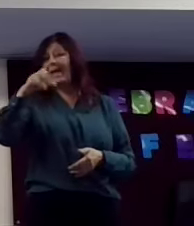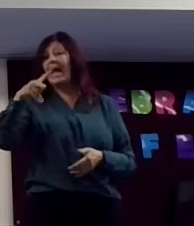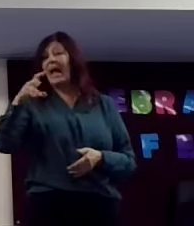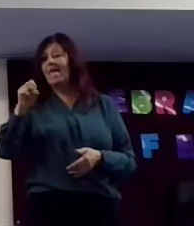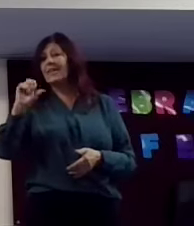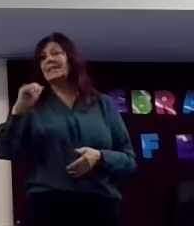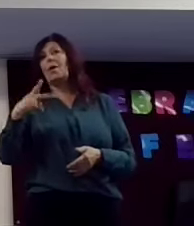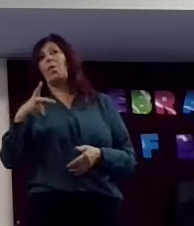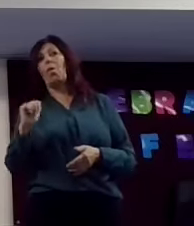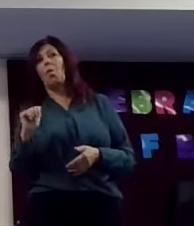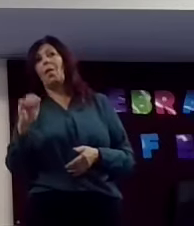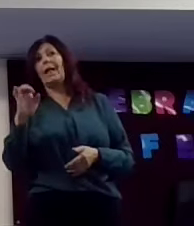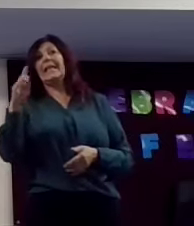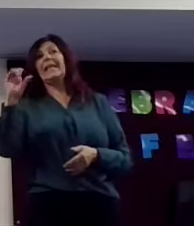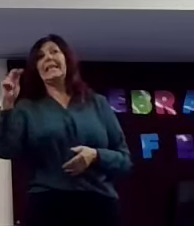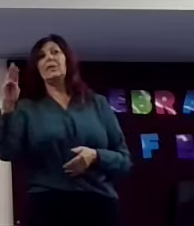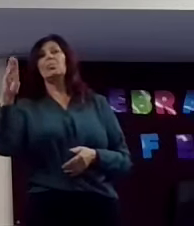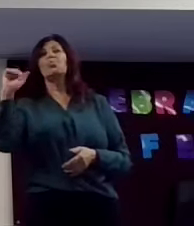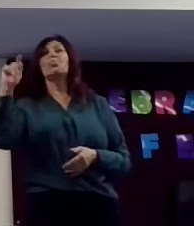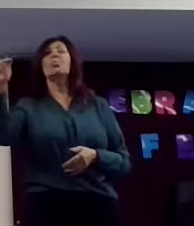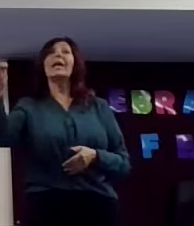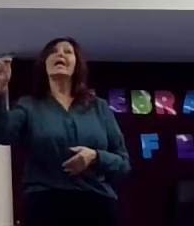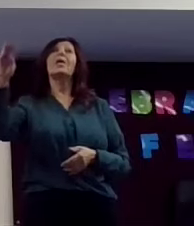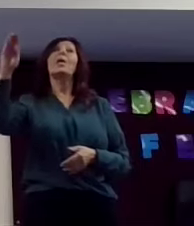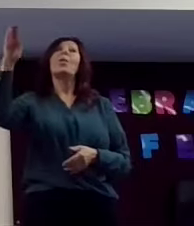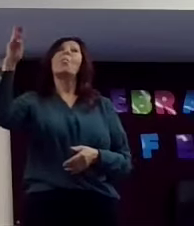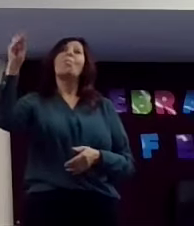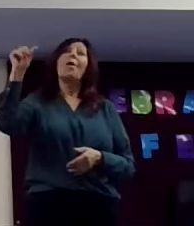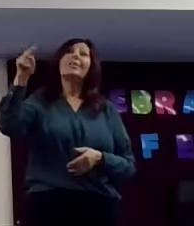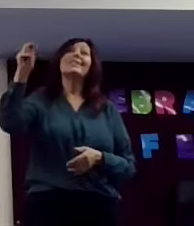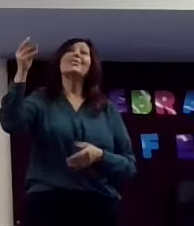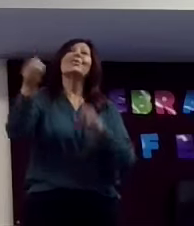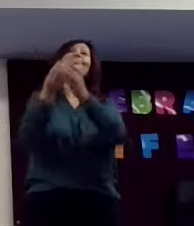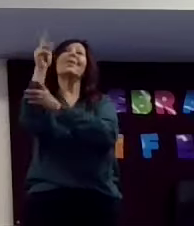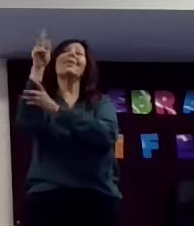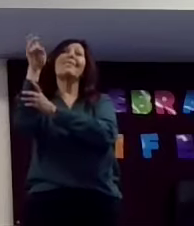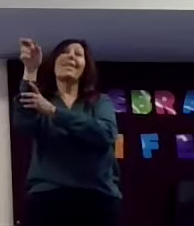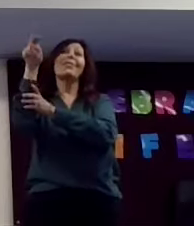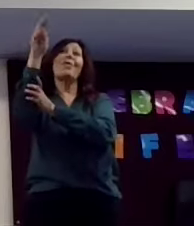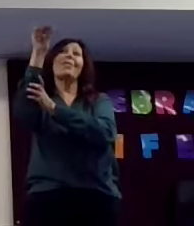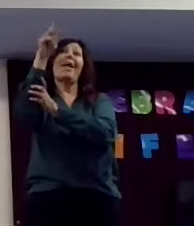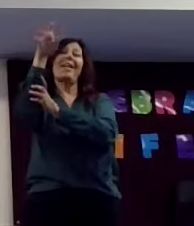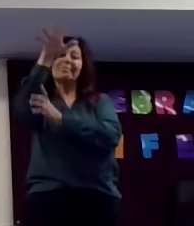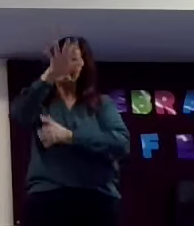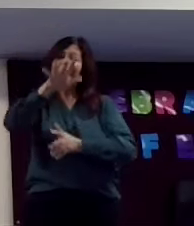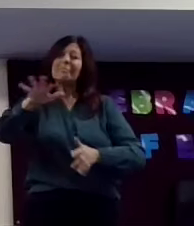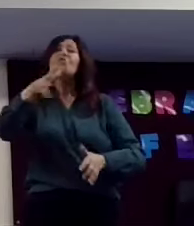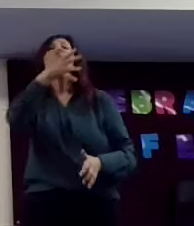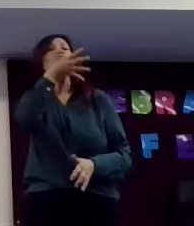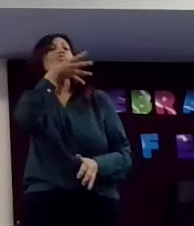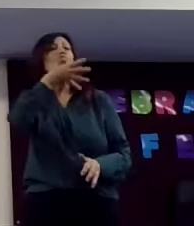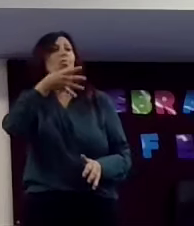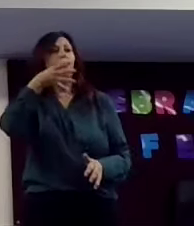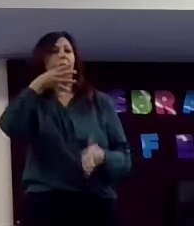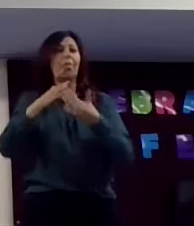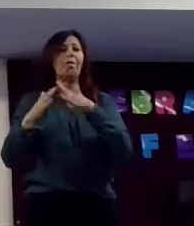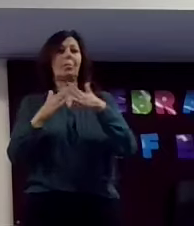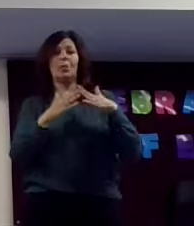Evans, Angola, Eden, Brant, Boston, Springville, North Collins, so lots of rural